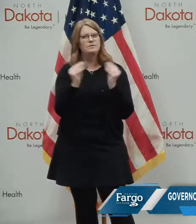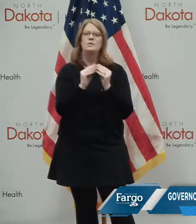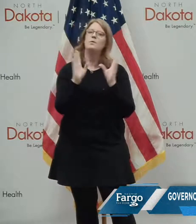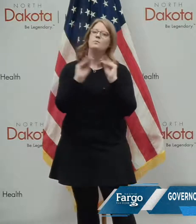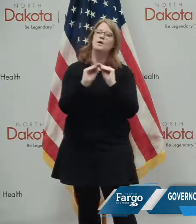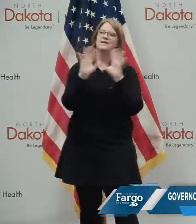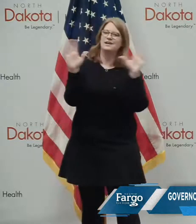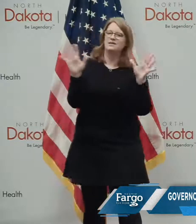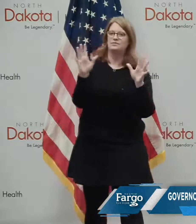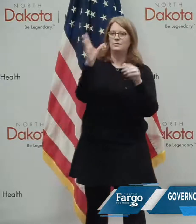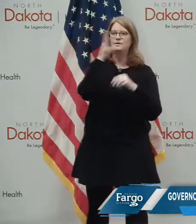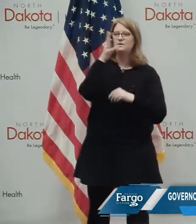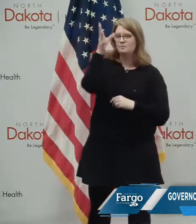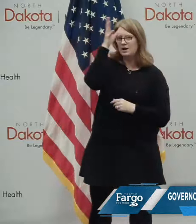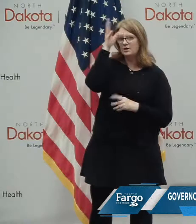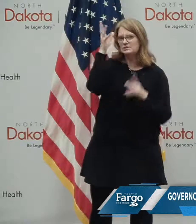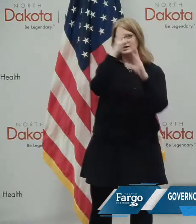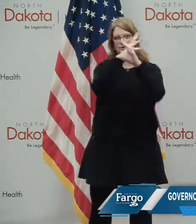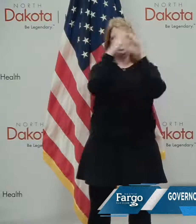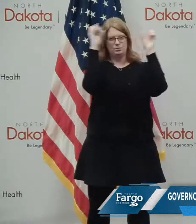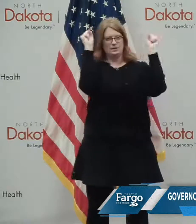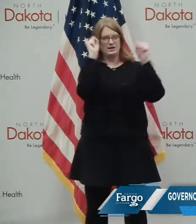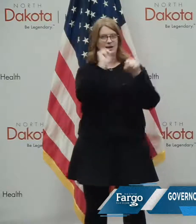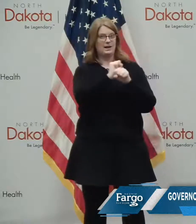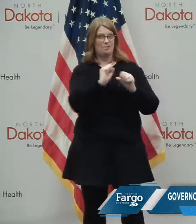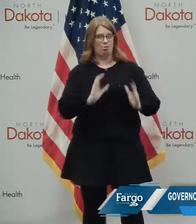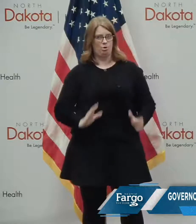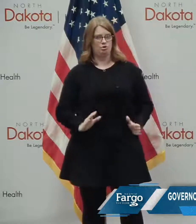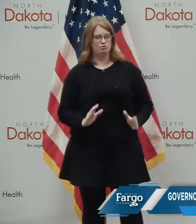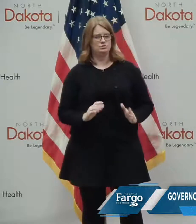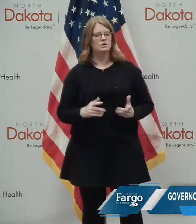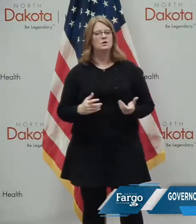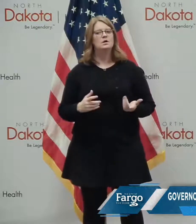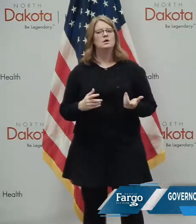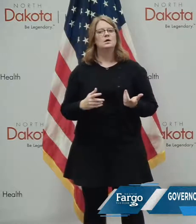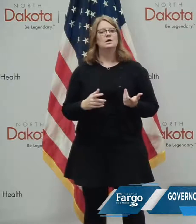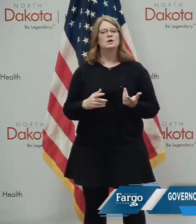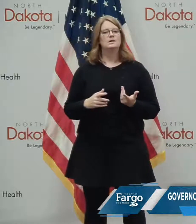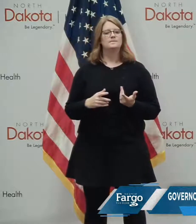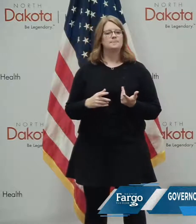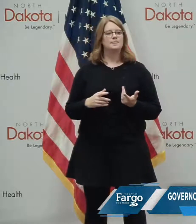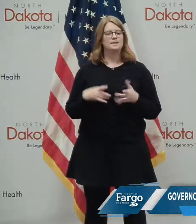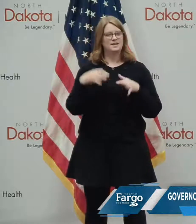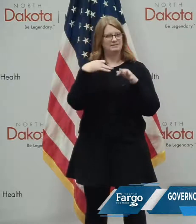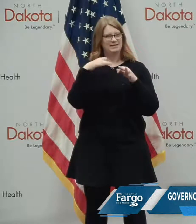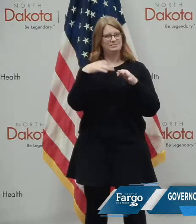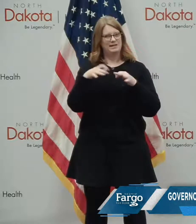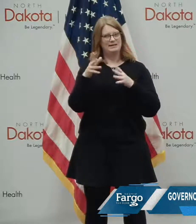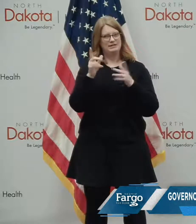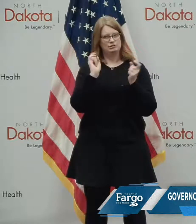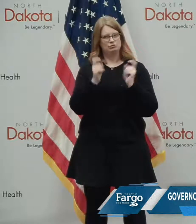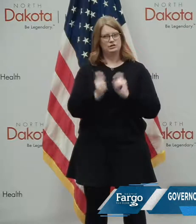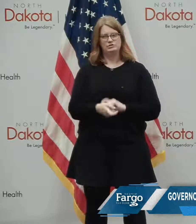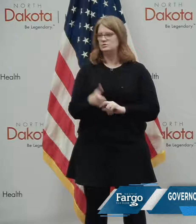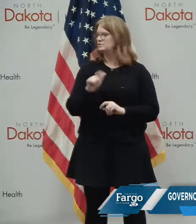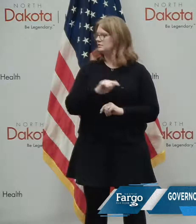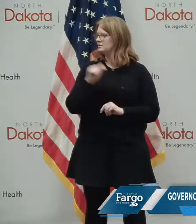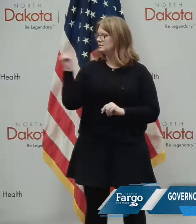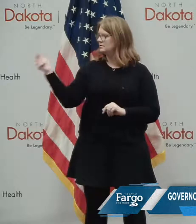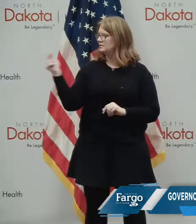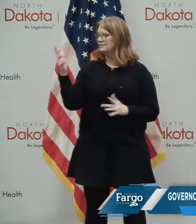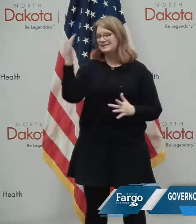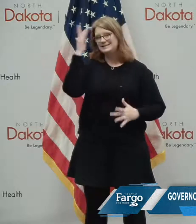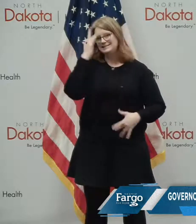and superintendents and employers, and it's here to explain those changes. I'm going to turn it over to our